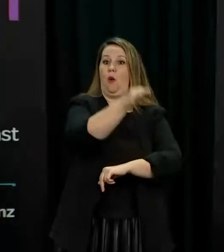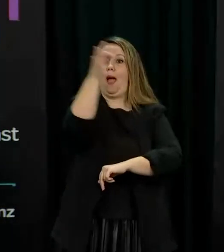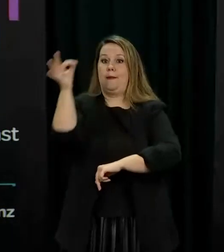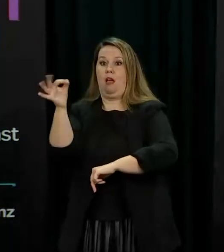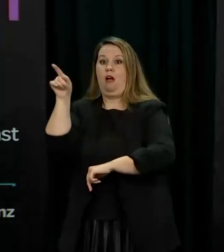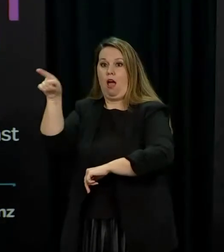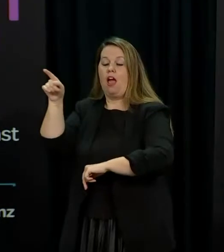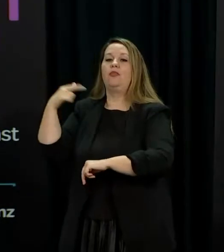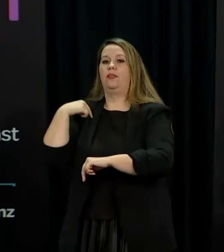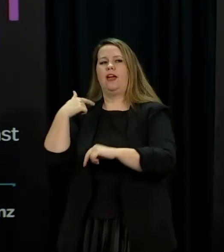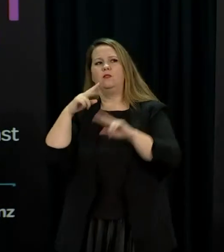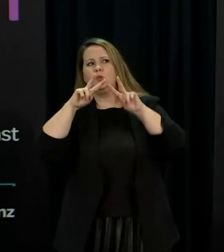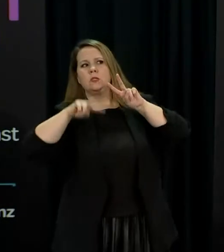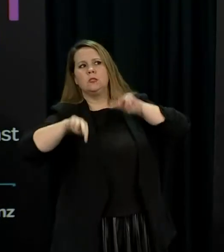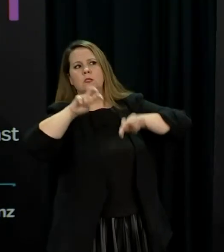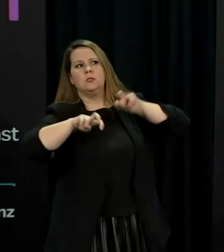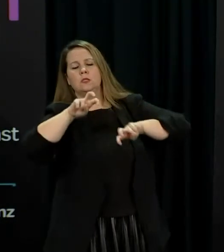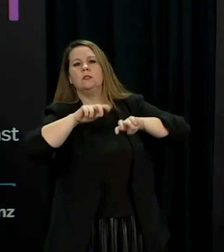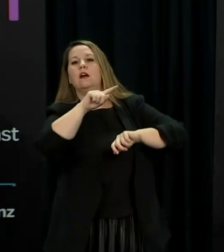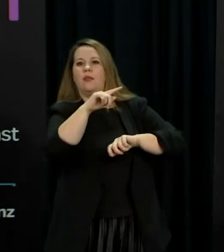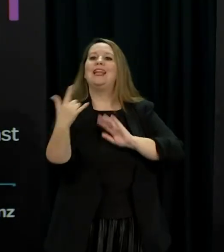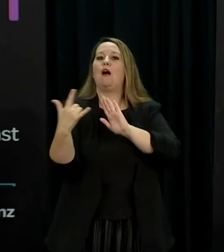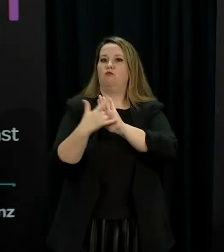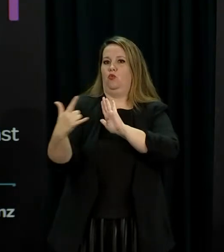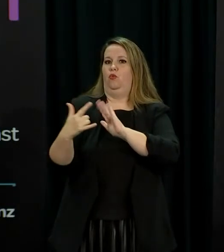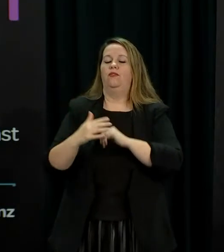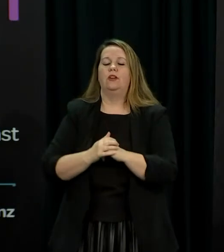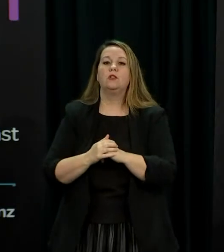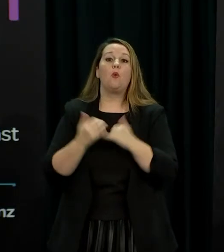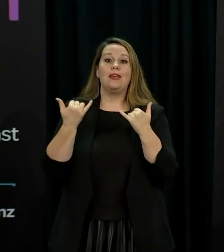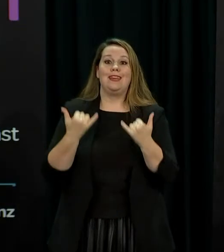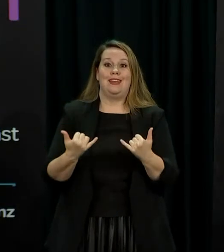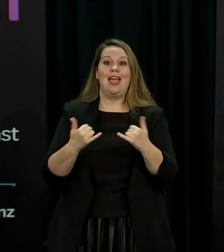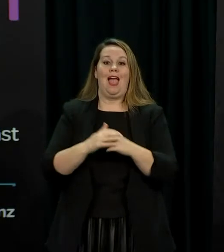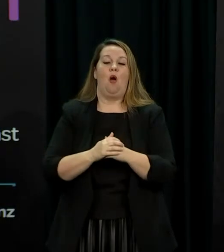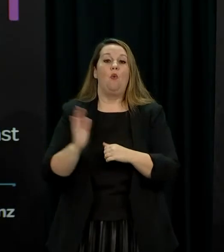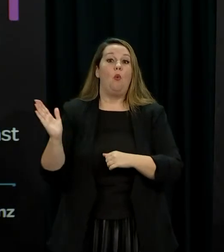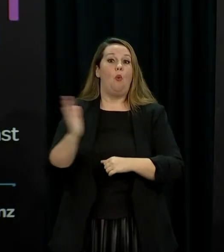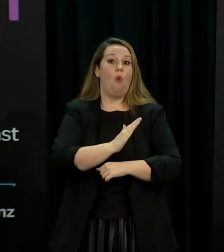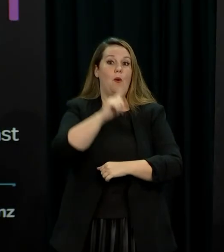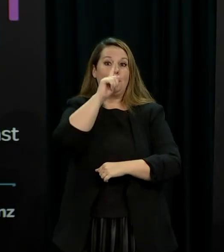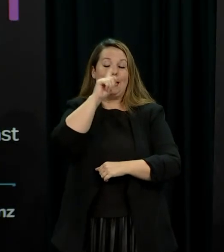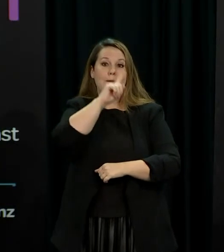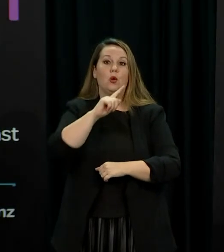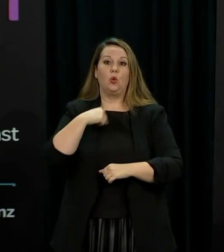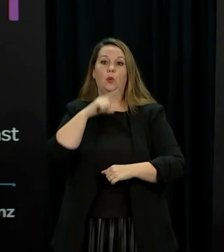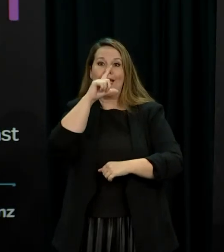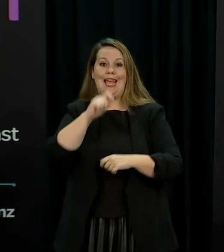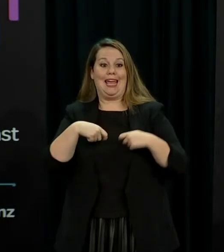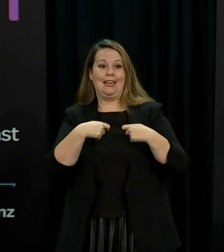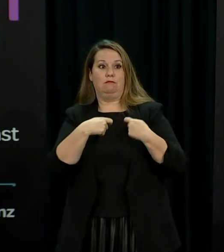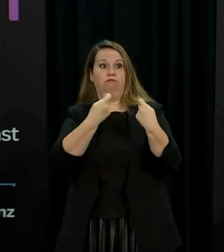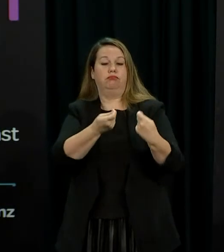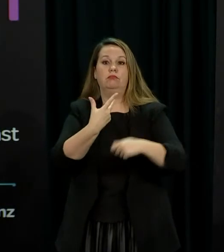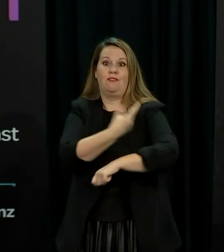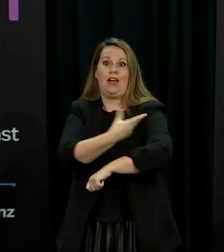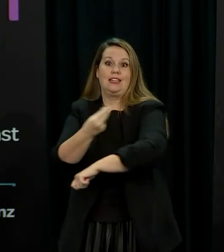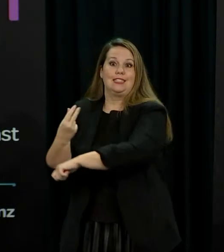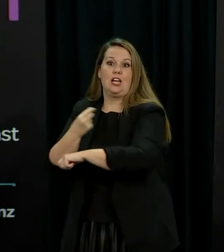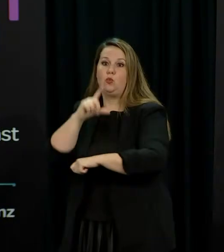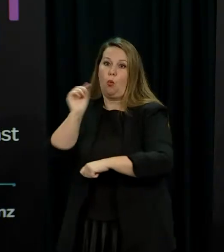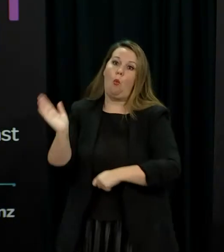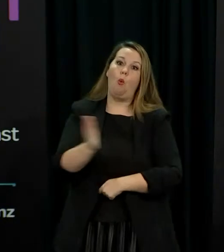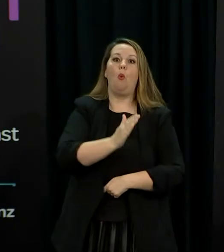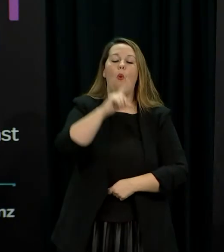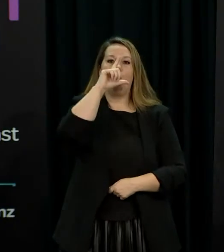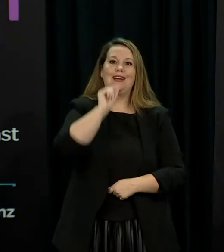is then now all vaccinators are able to vaccinate that age group rather than just people who are prescribers, which adds a